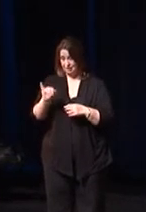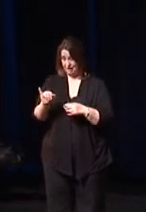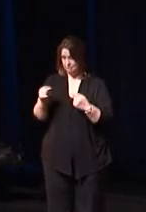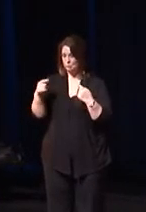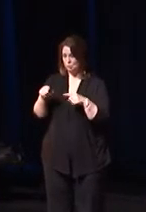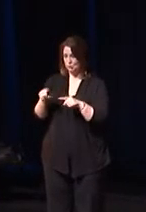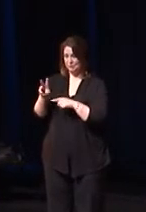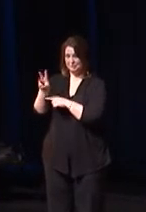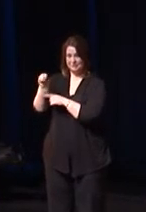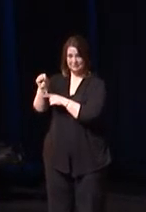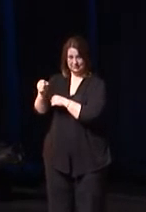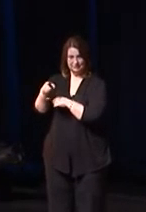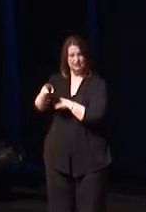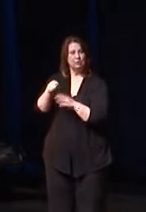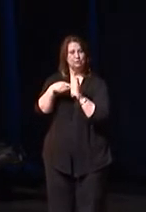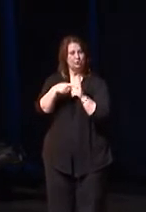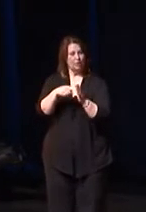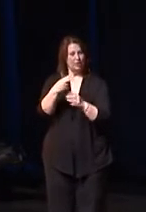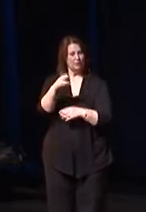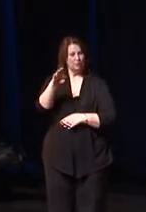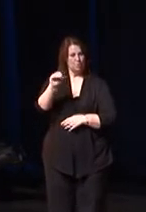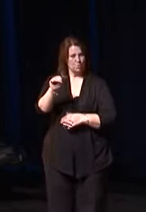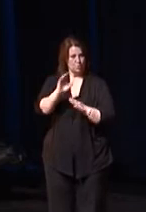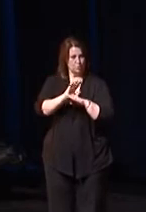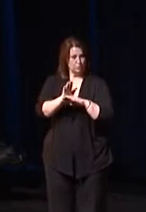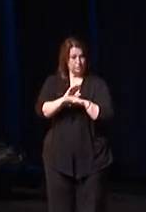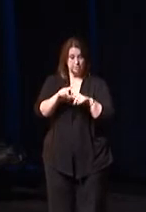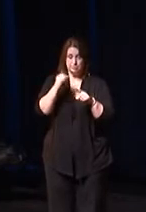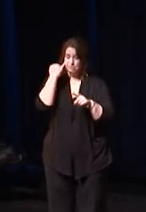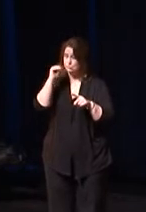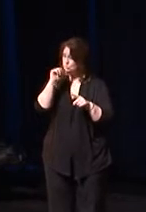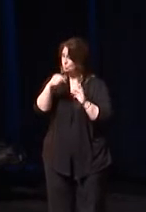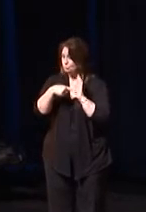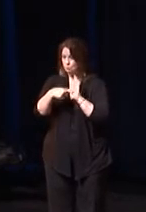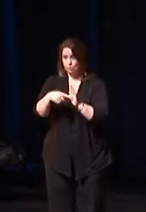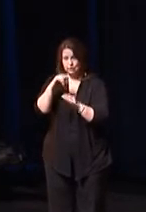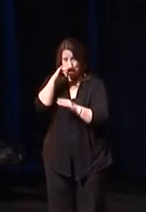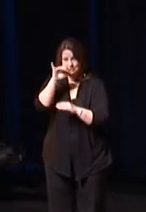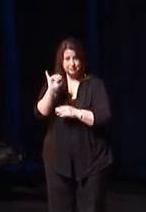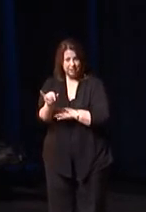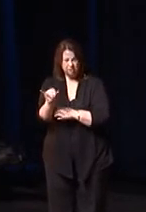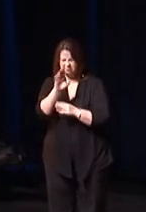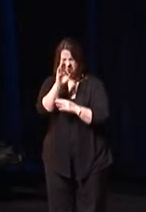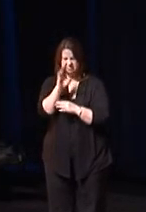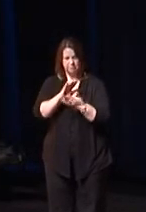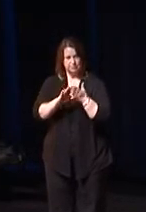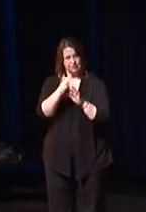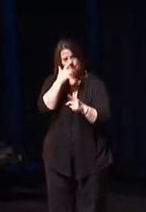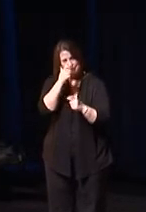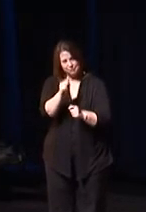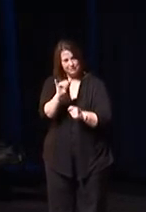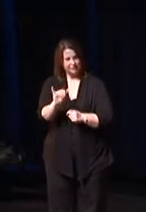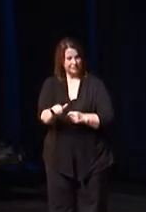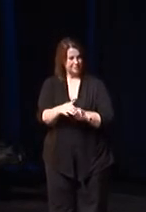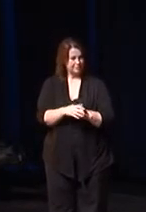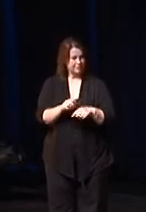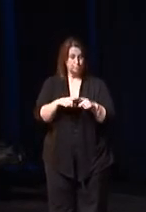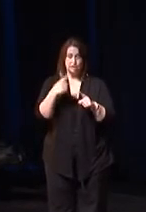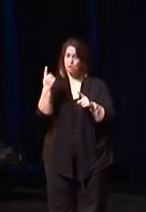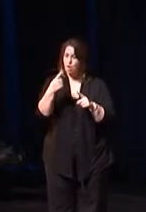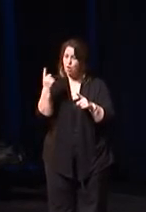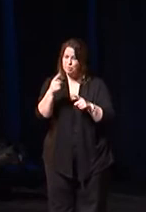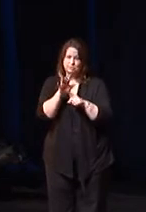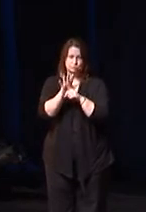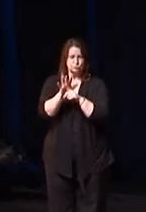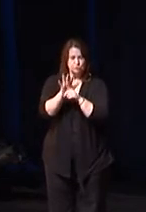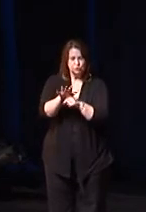showed in the HBO movie. But if you don't show kids interesting stuff, then they don't get interested in interesting stuff. But you always got to